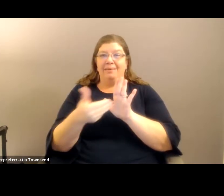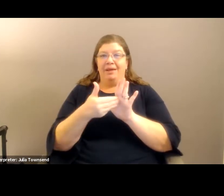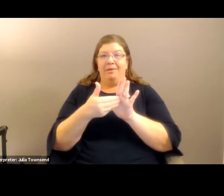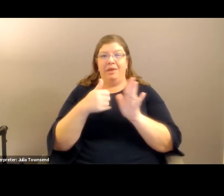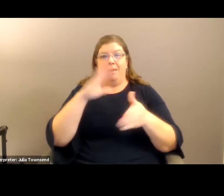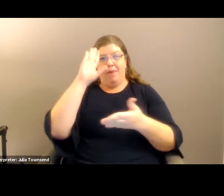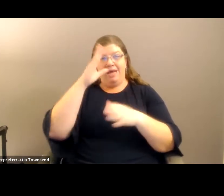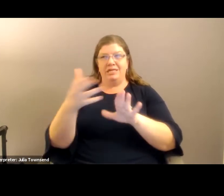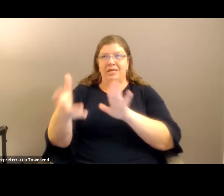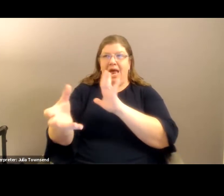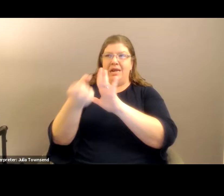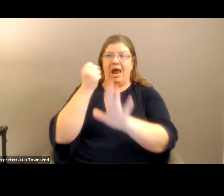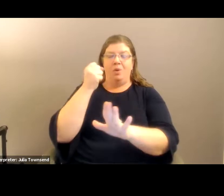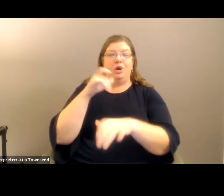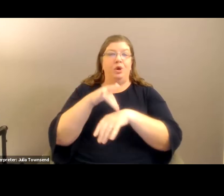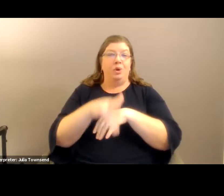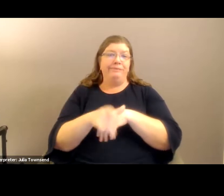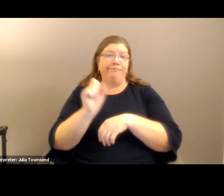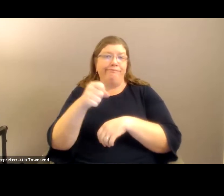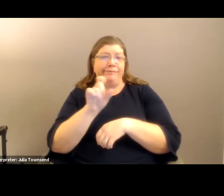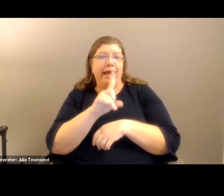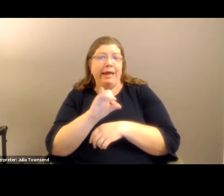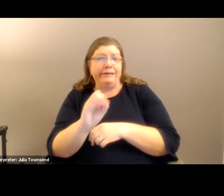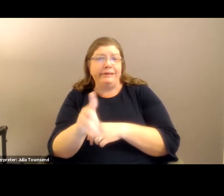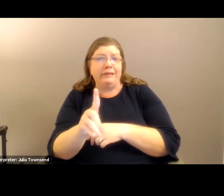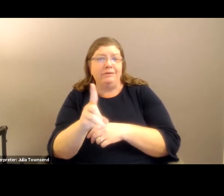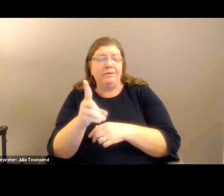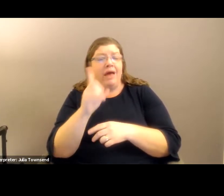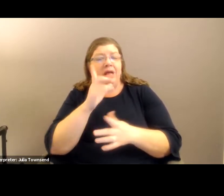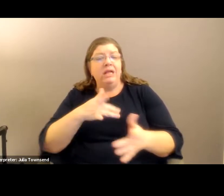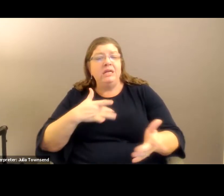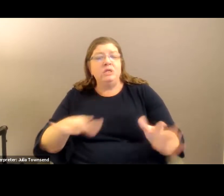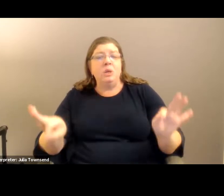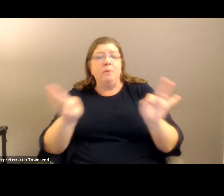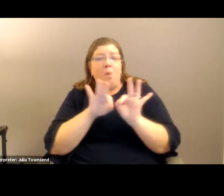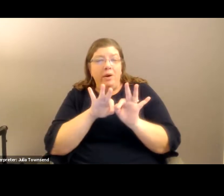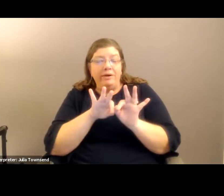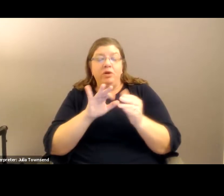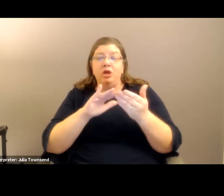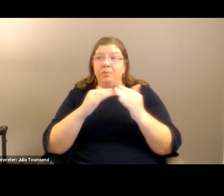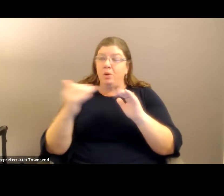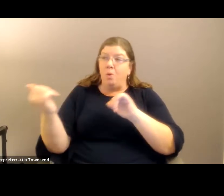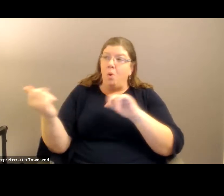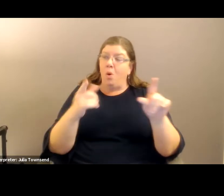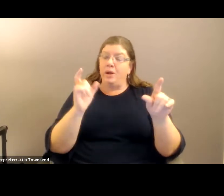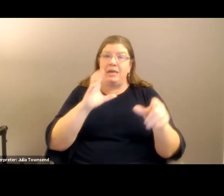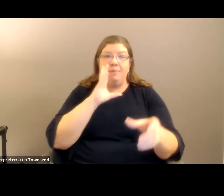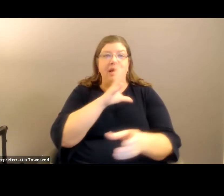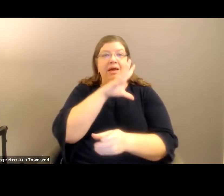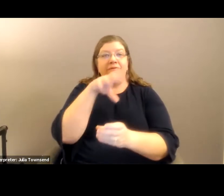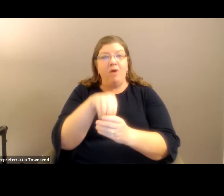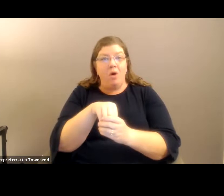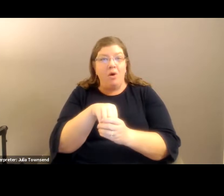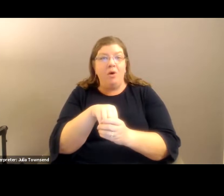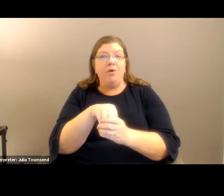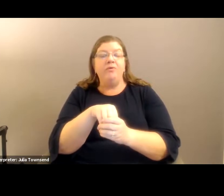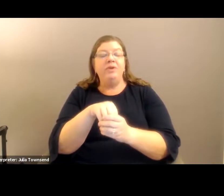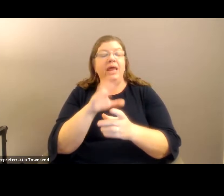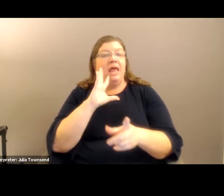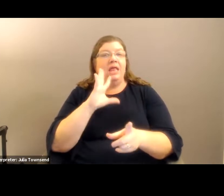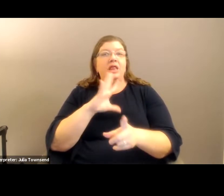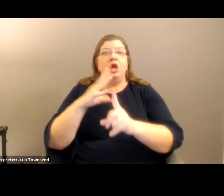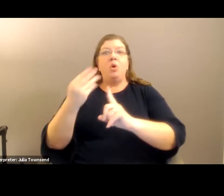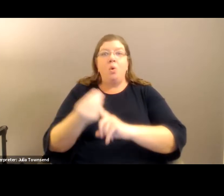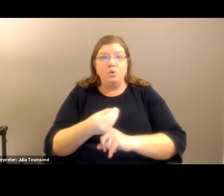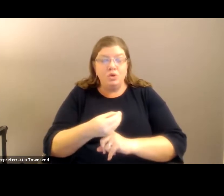son out early, which I did, but I feel like this is important. I feel like for the community, I think we all need to be involved in the culture in